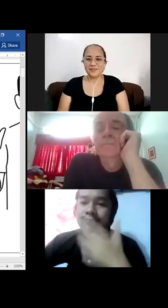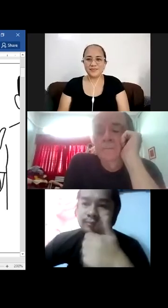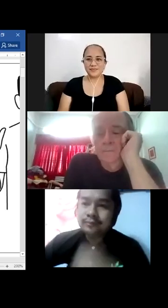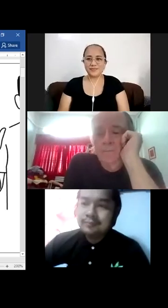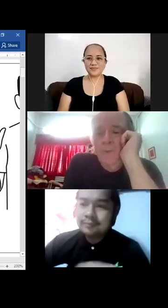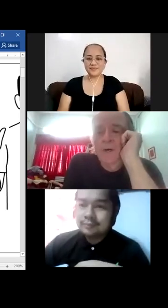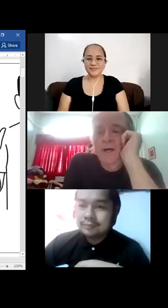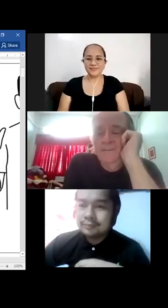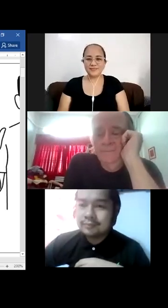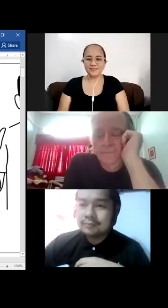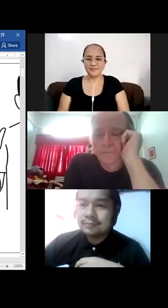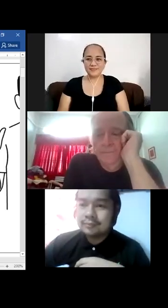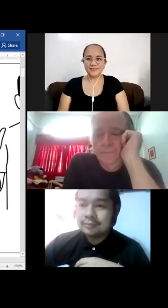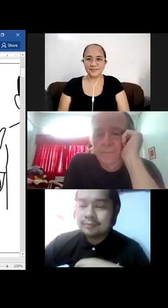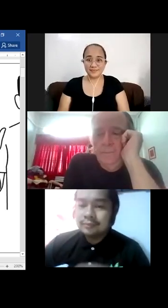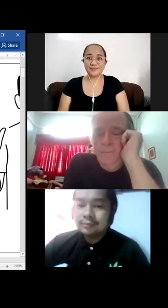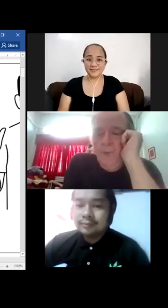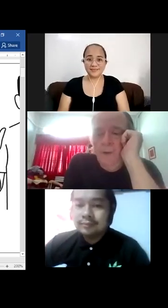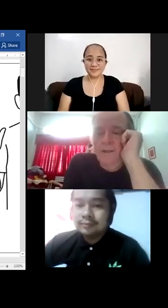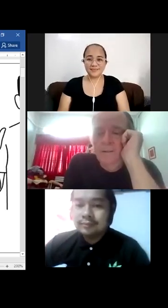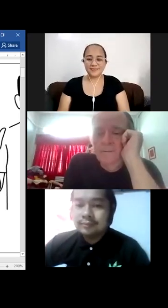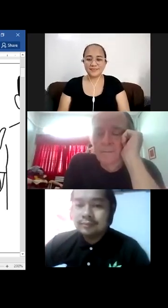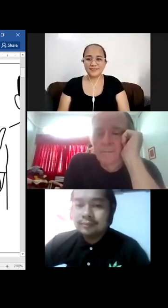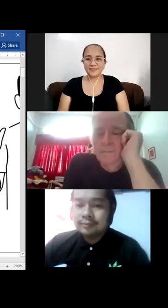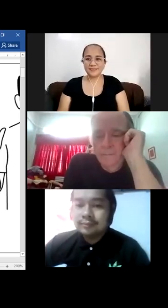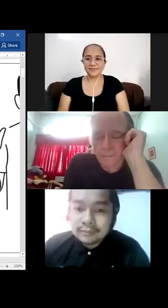Okay. Okay. But